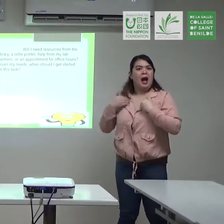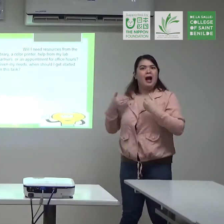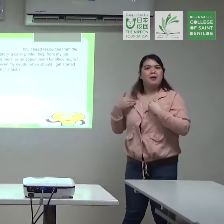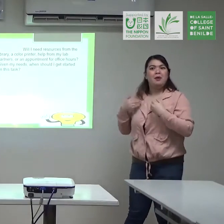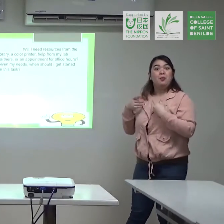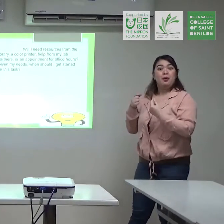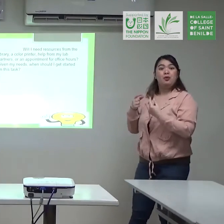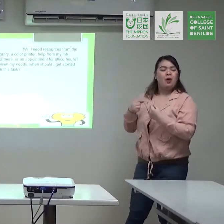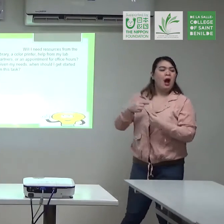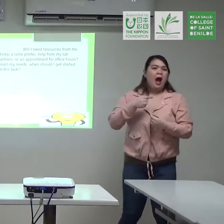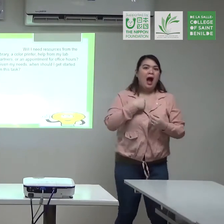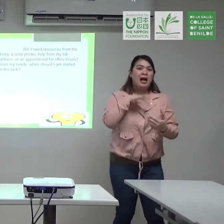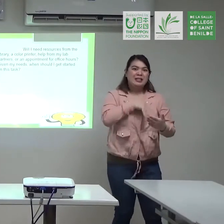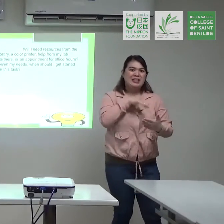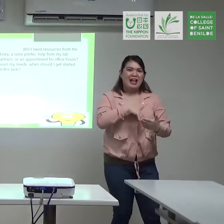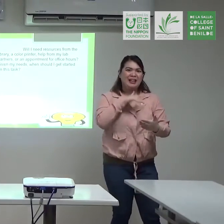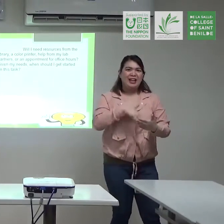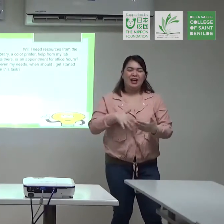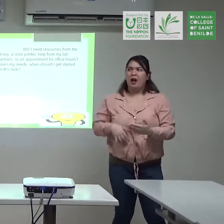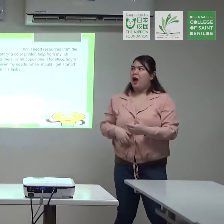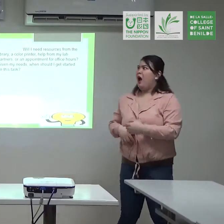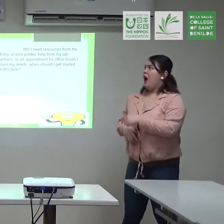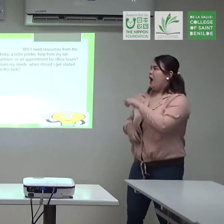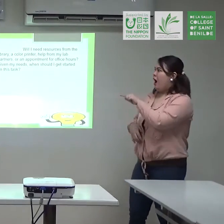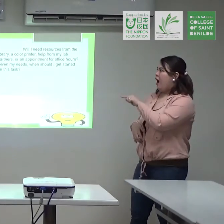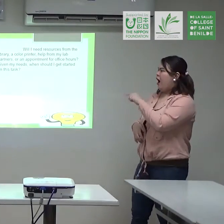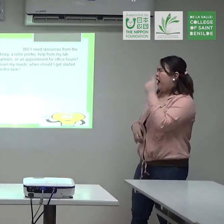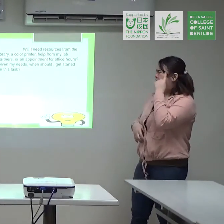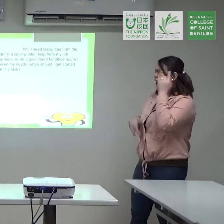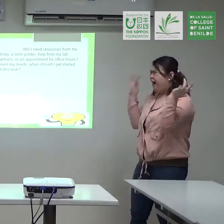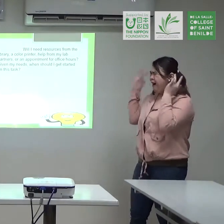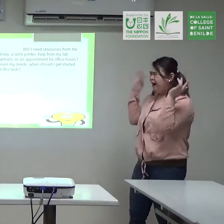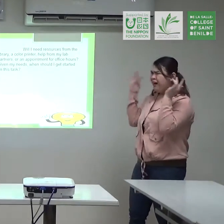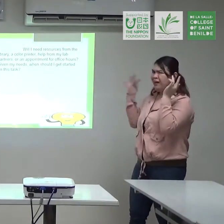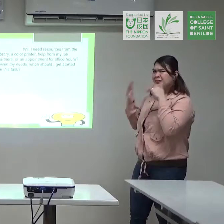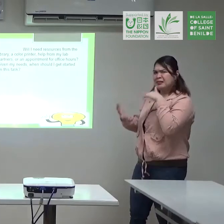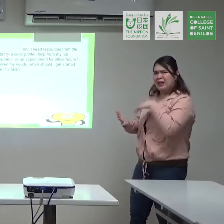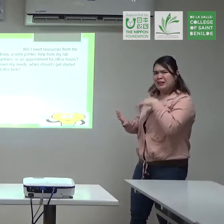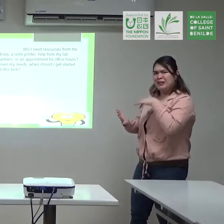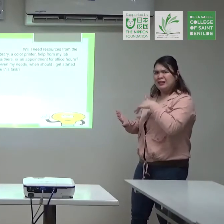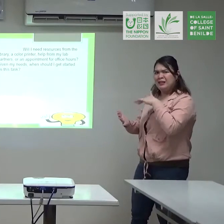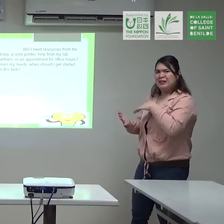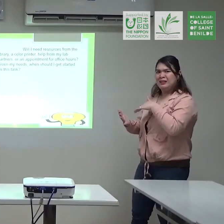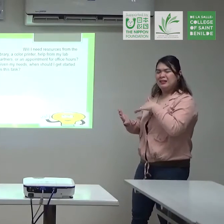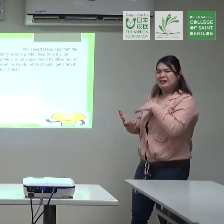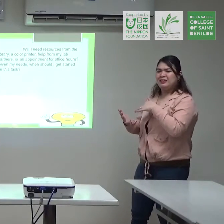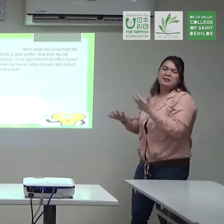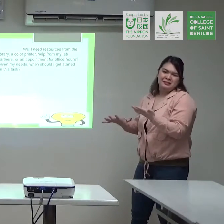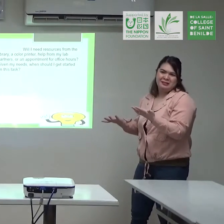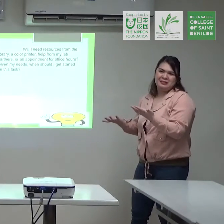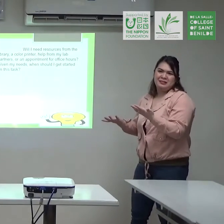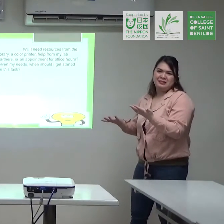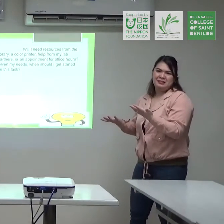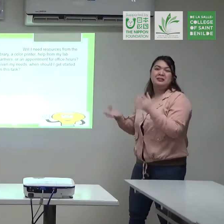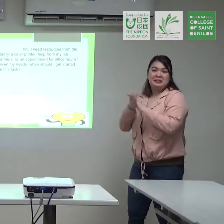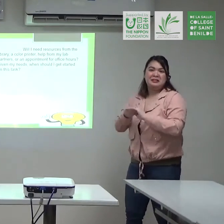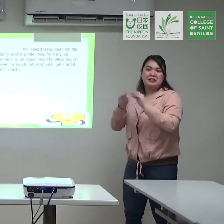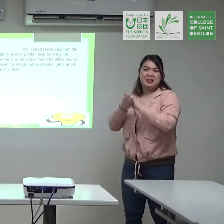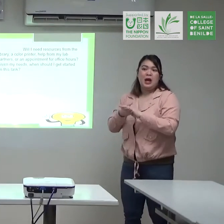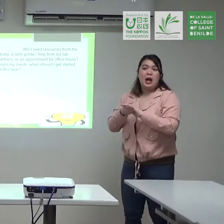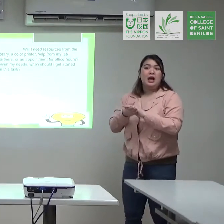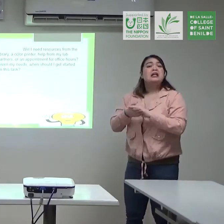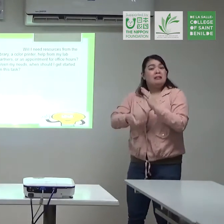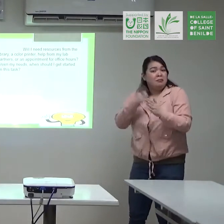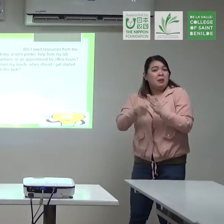doon, nag-aral sa Jollibee. Why are you there at Jollibee? It's so noisy and so on. But iba-iba ang